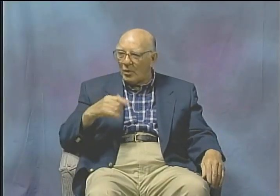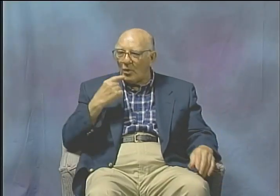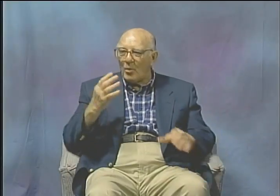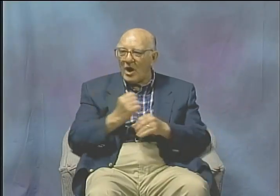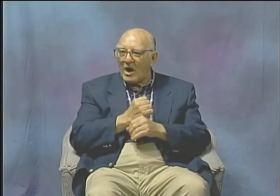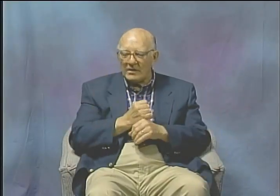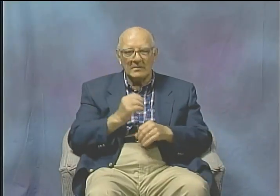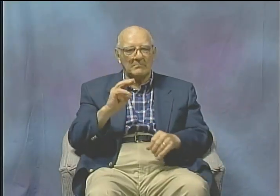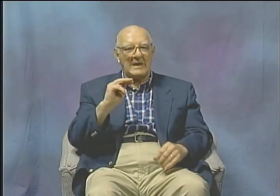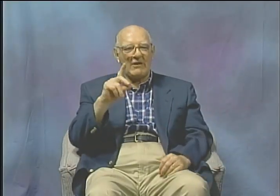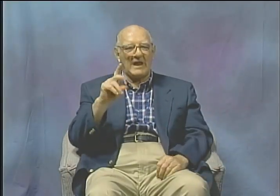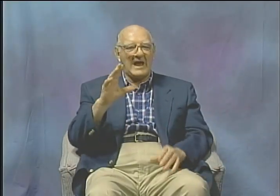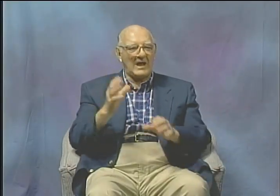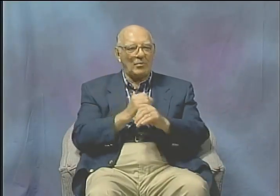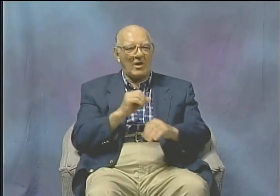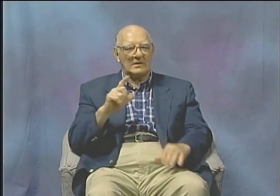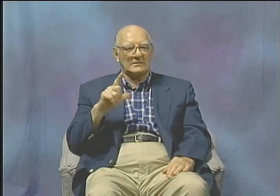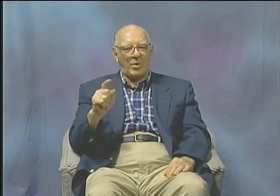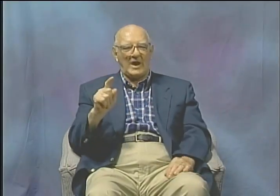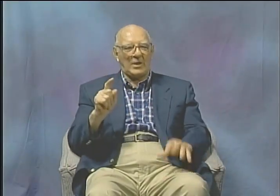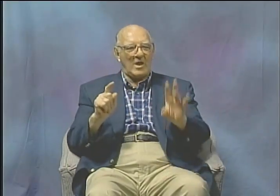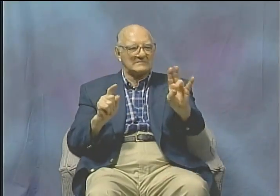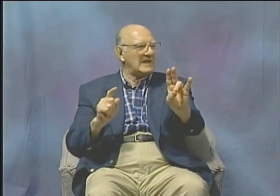Who won? Maryland won 21-7.